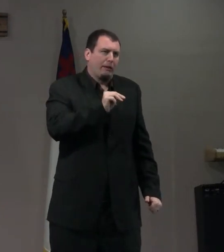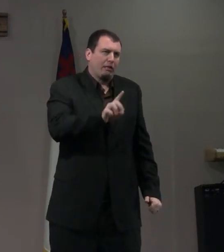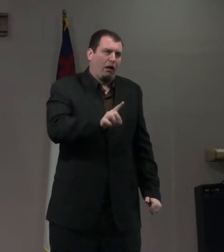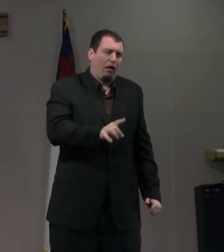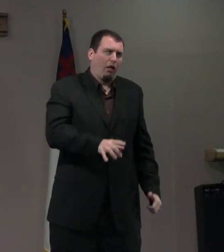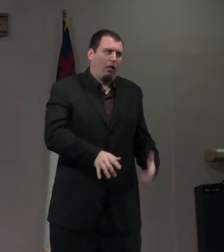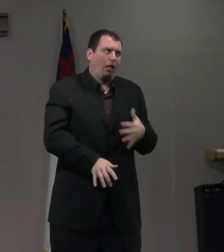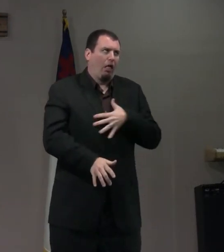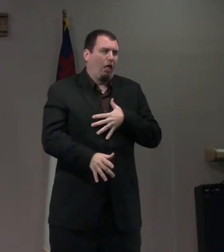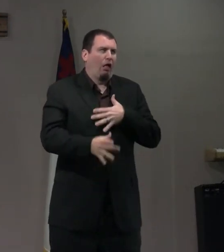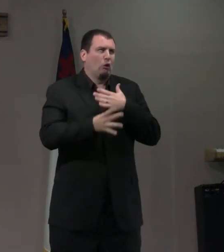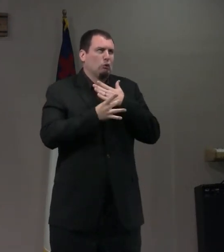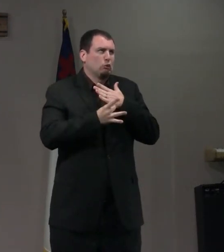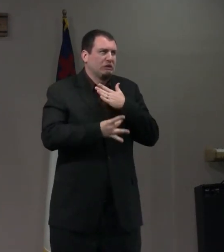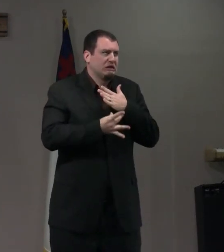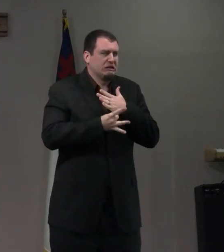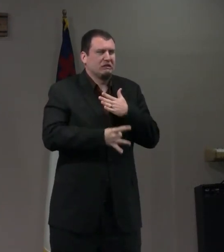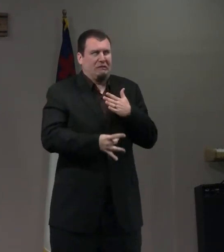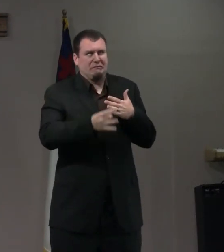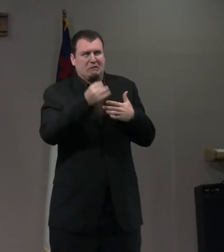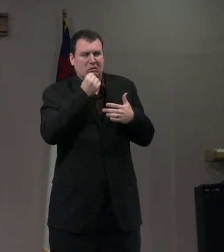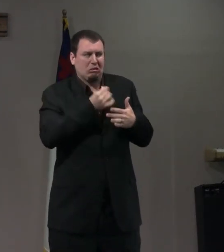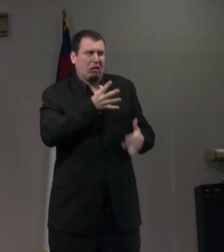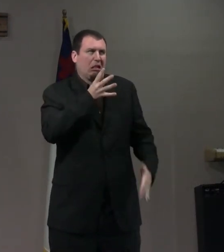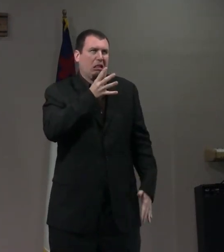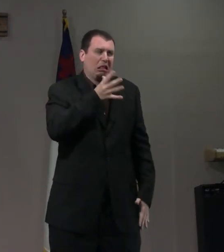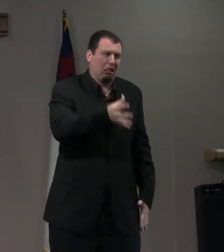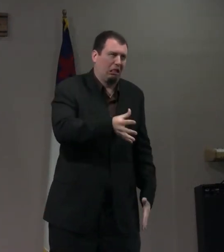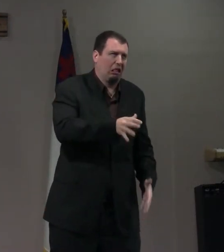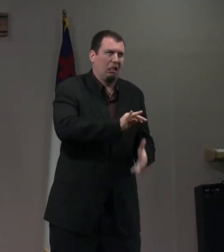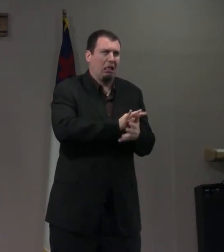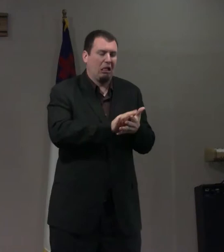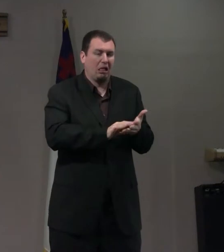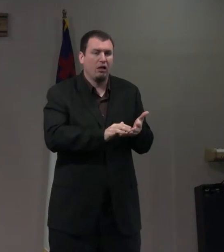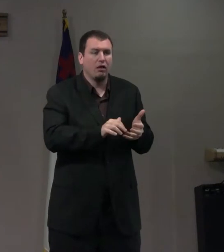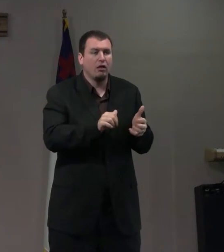it takes patience. Oh, I hate the giant, too crazy. Oh, I can't stand it.